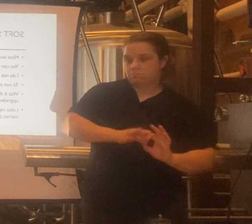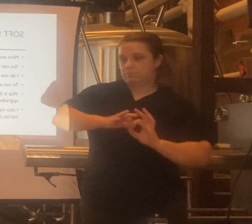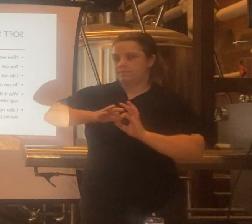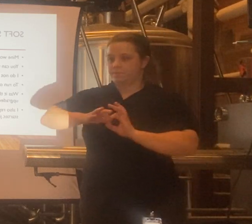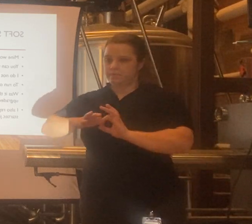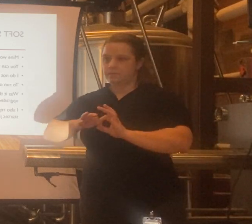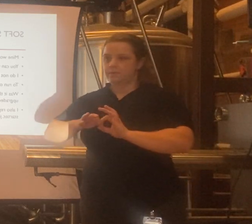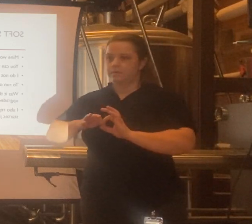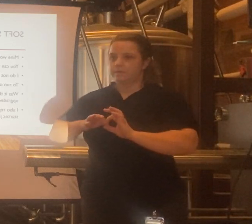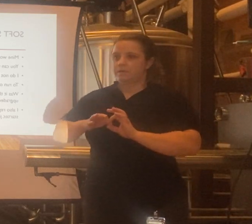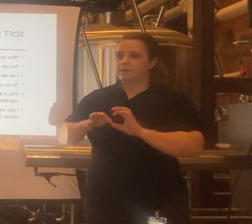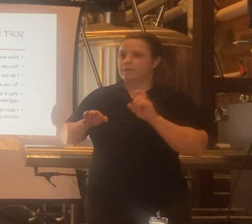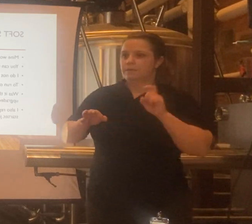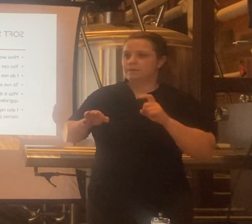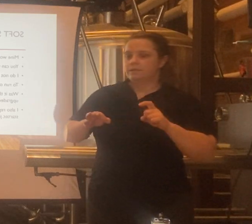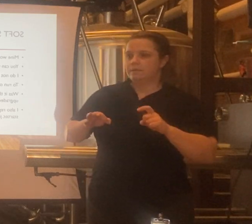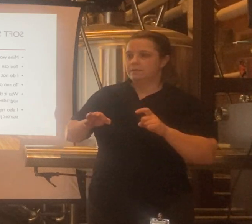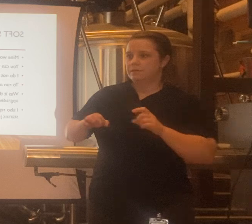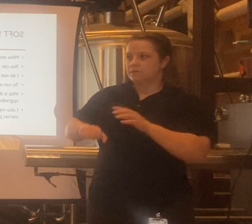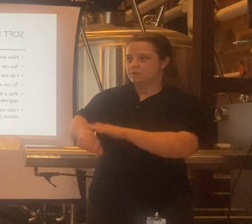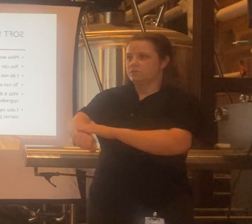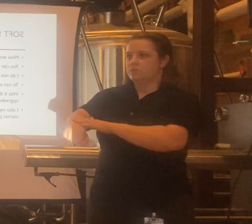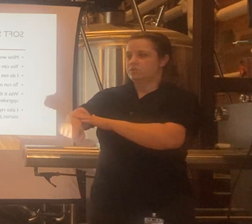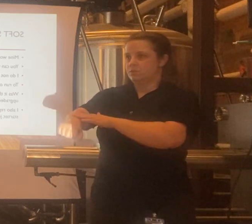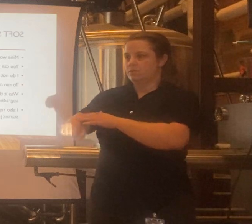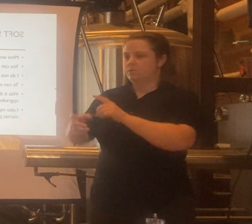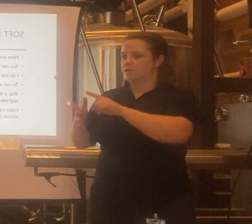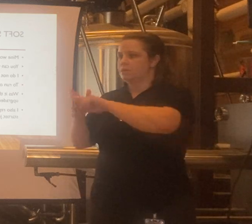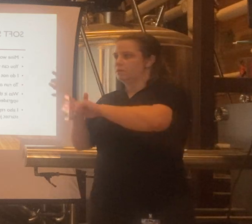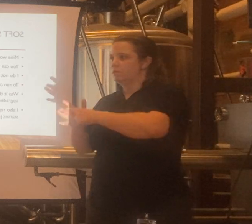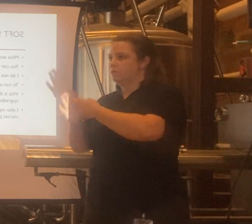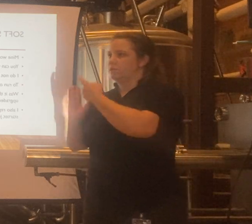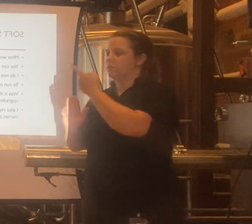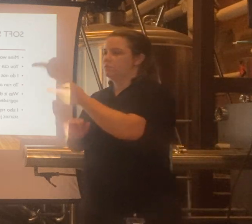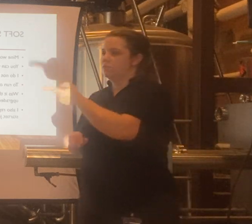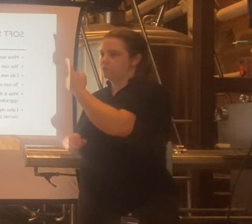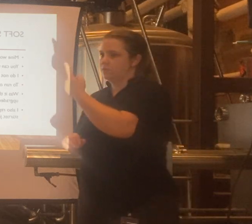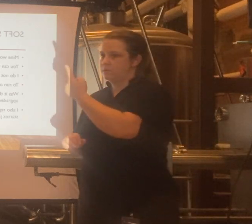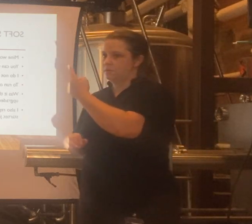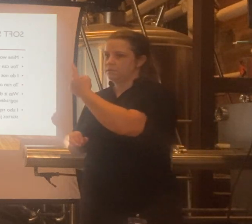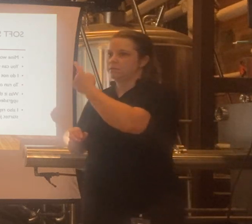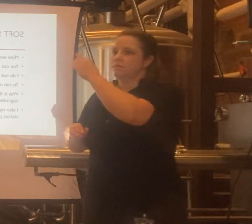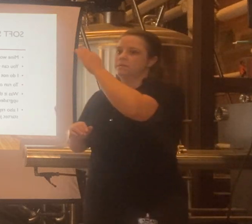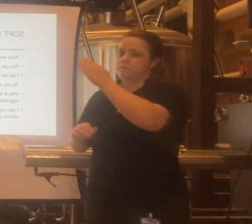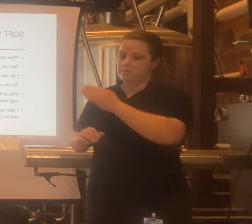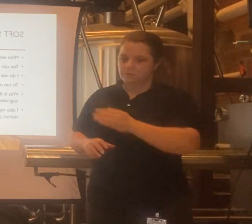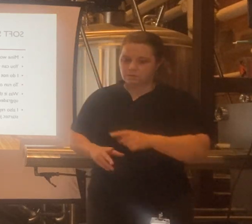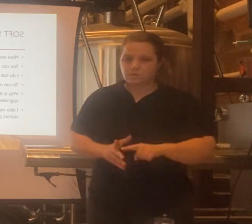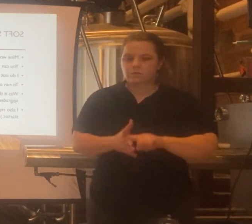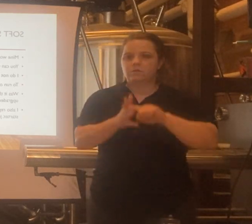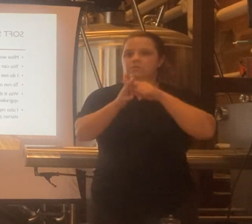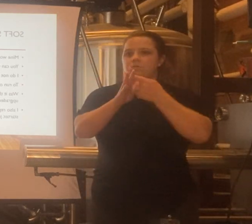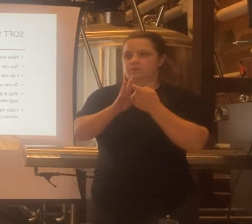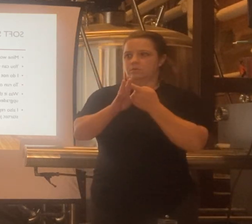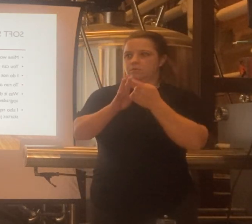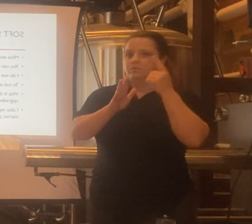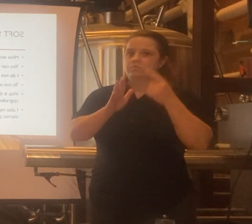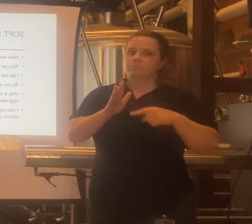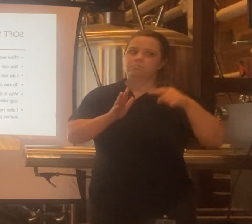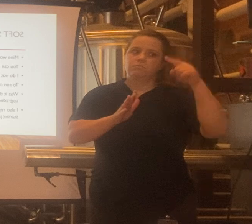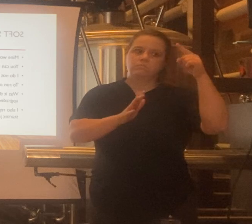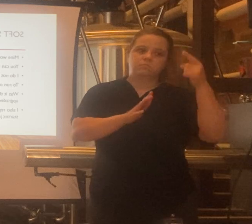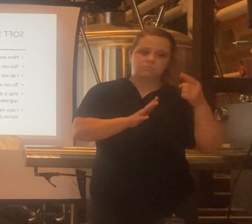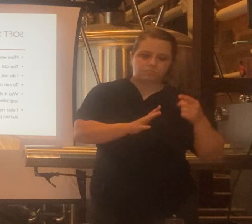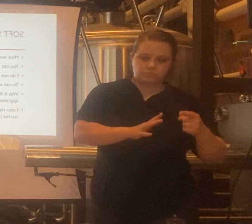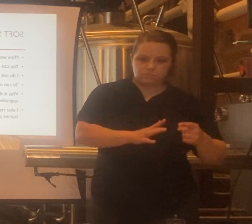heavy piece of equipment, turn it on. You want to make sure you're doing this with it, not, because you'll kill your generator. And everything worked in the house except the dryer and